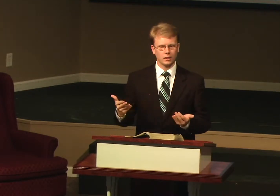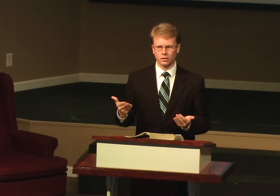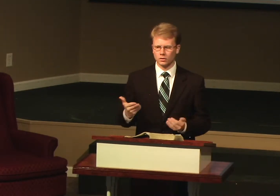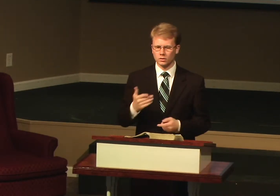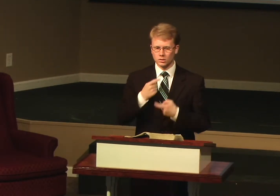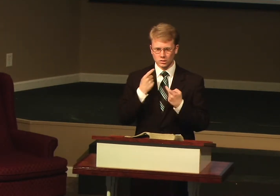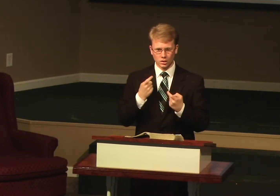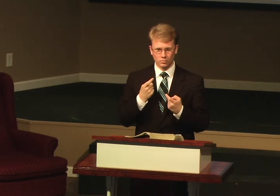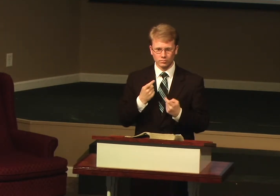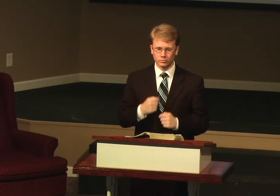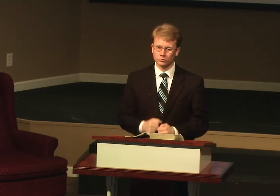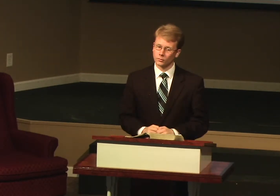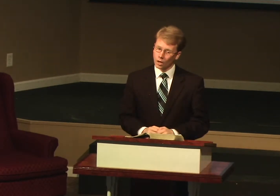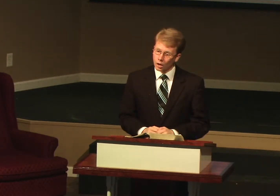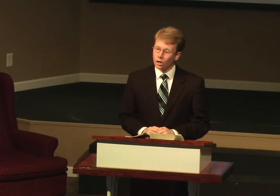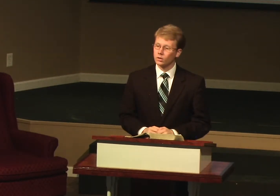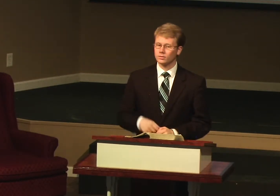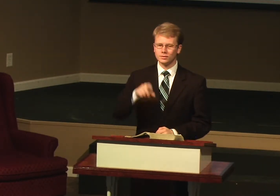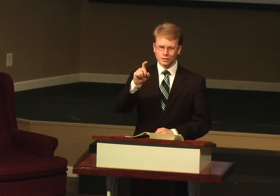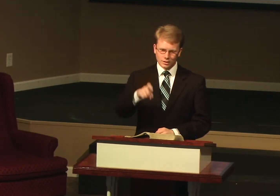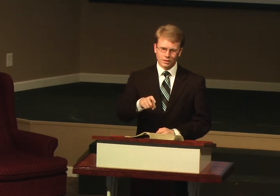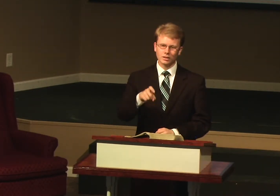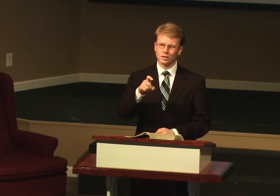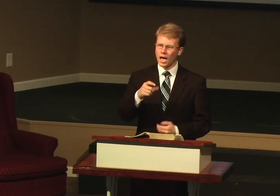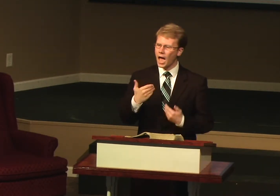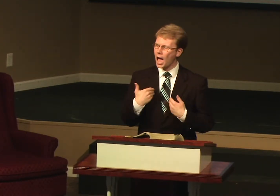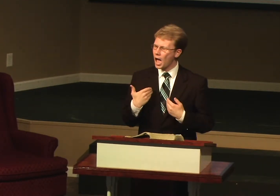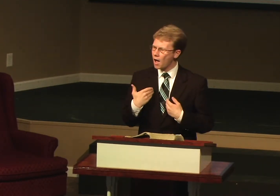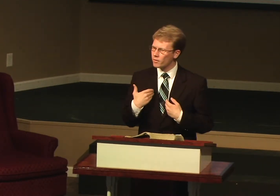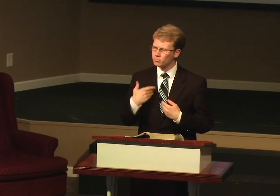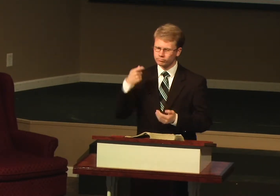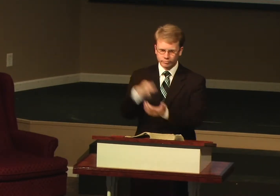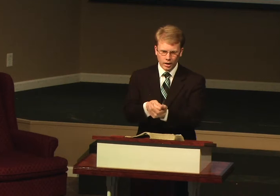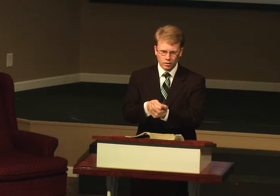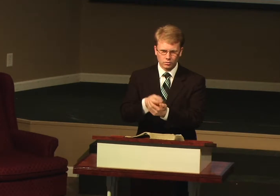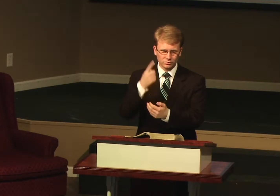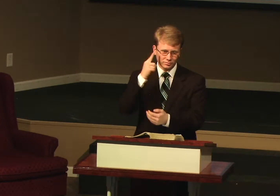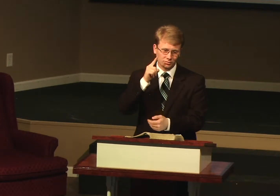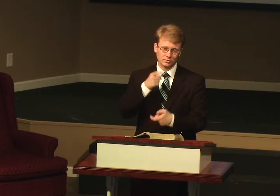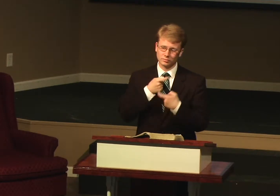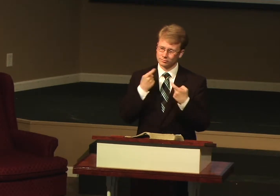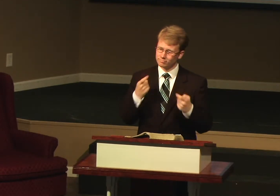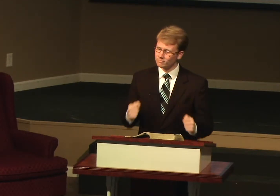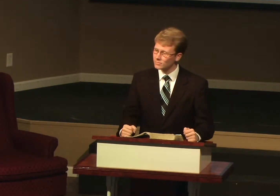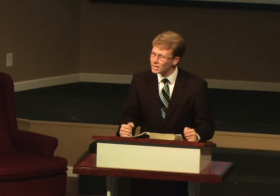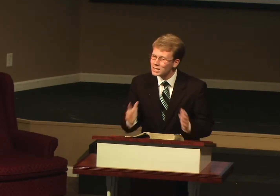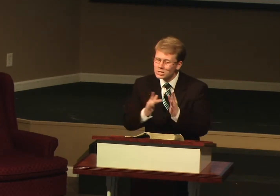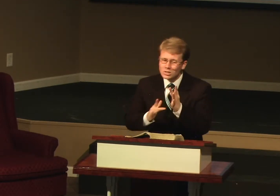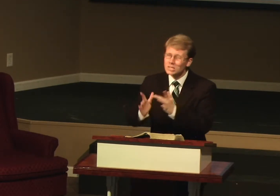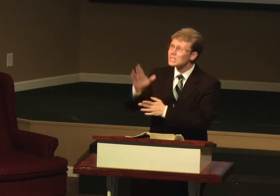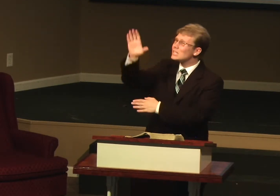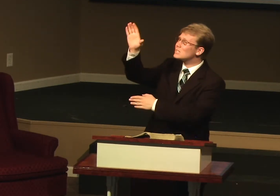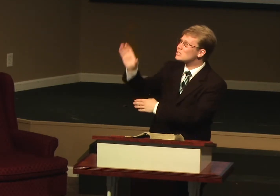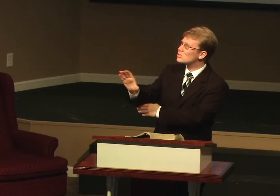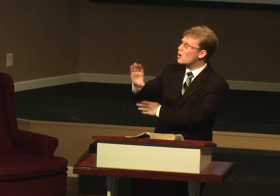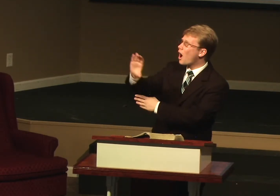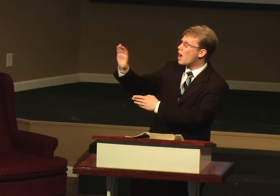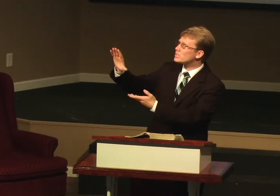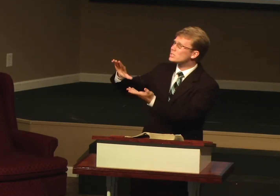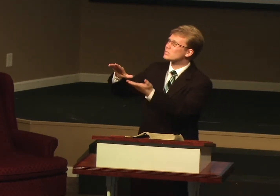And so nothing that defile it, no sin, could come in. He must have the passport, guys. And